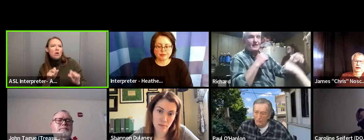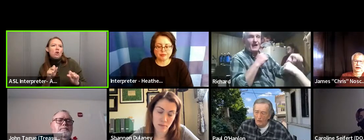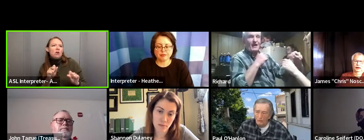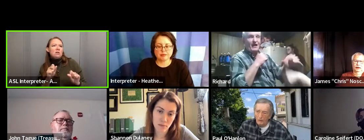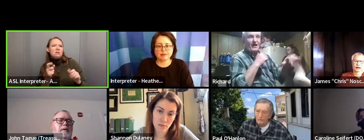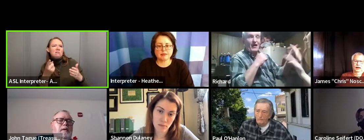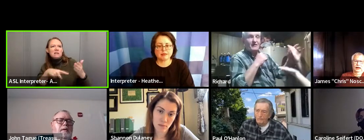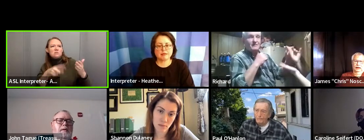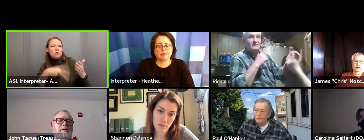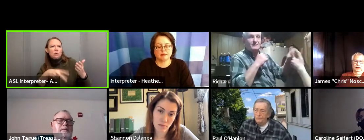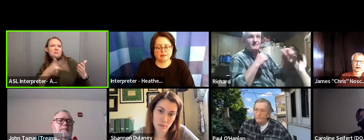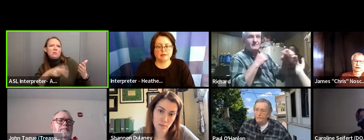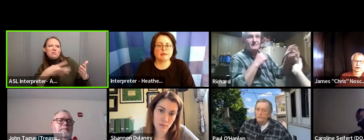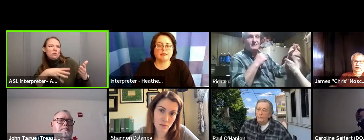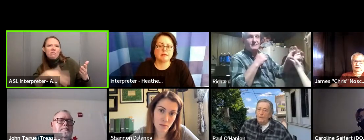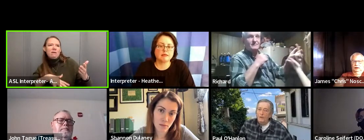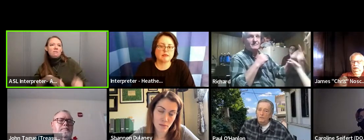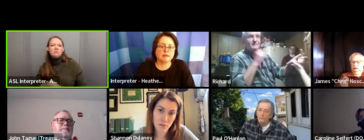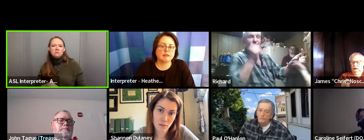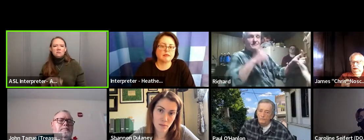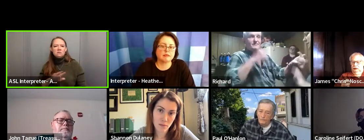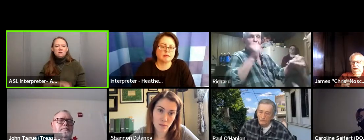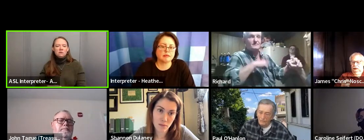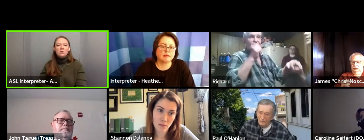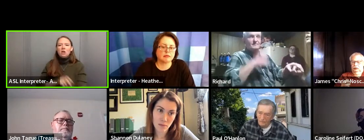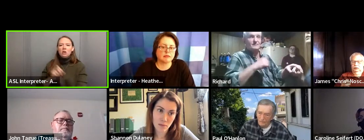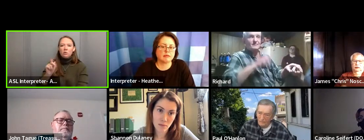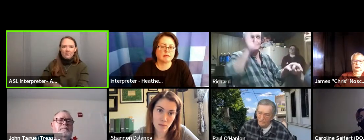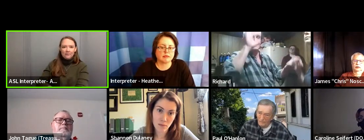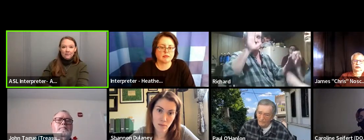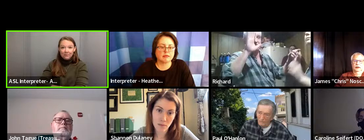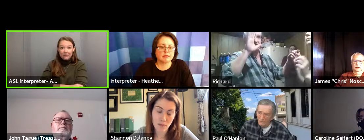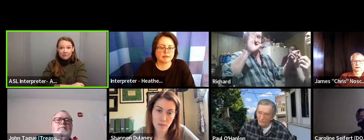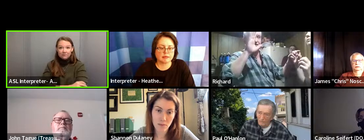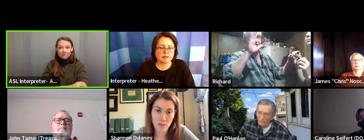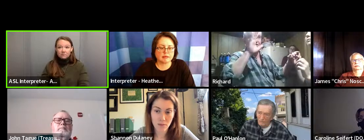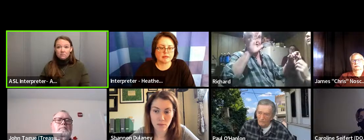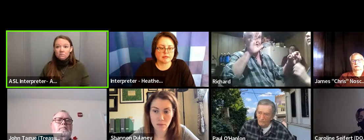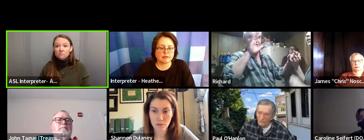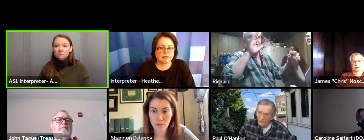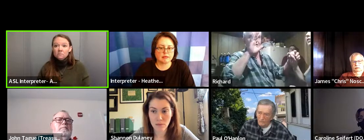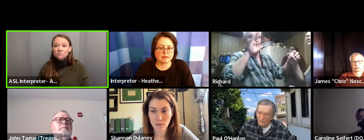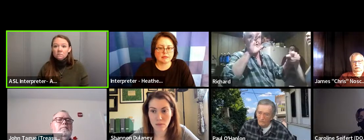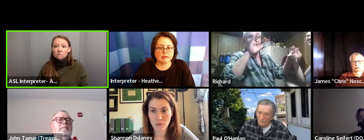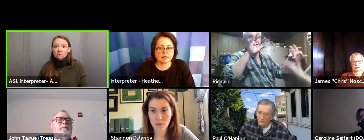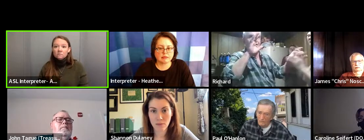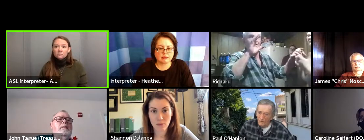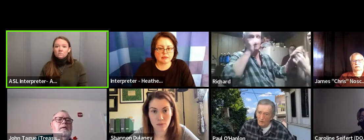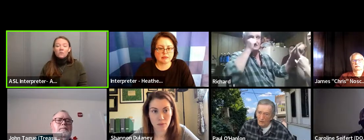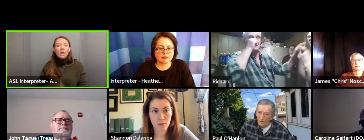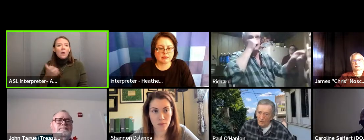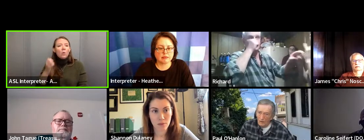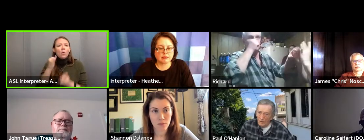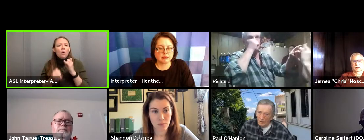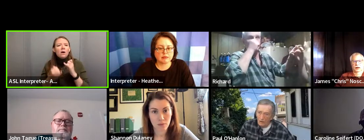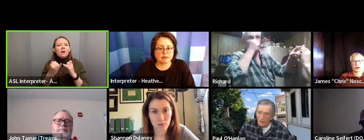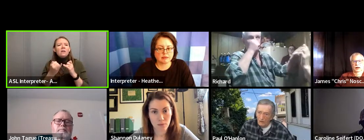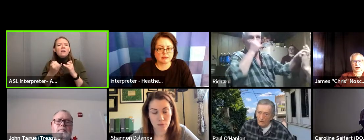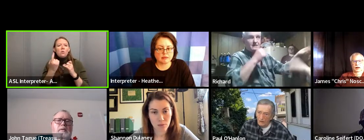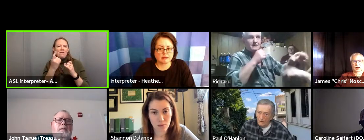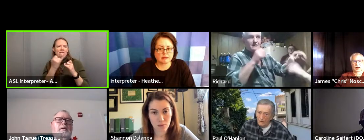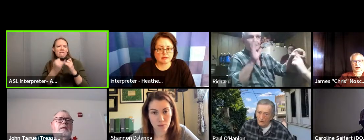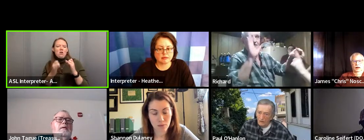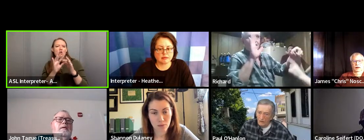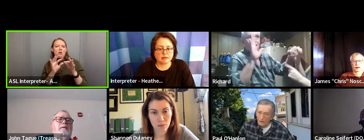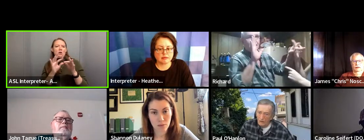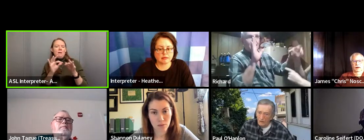weeks. Okay. I wanted to make one final comment to John's question. And this